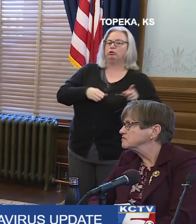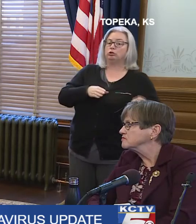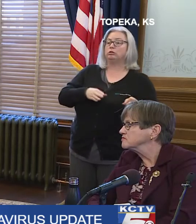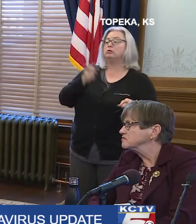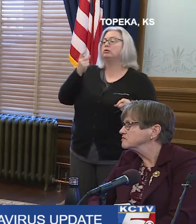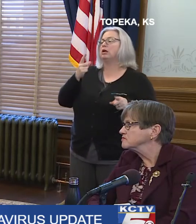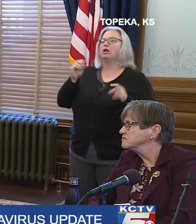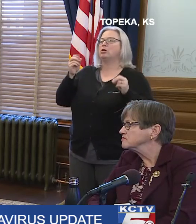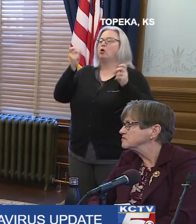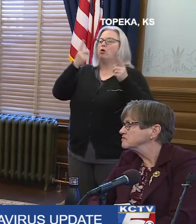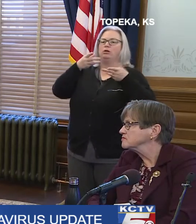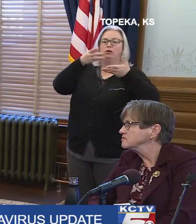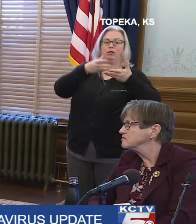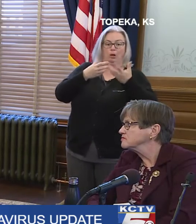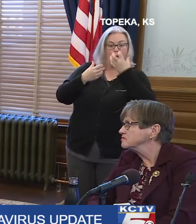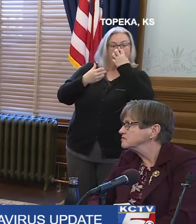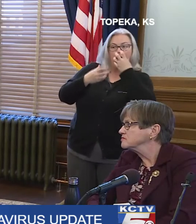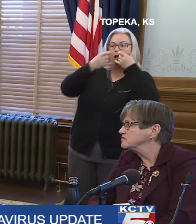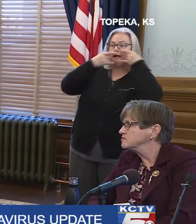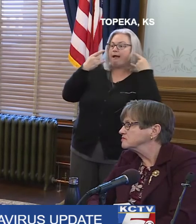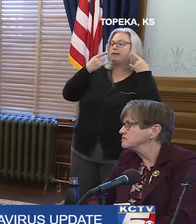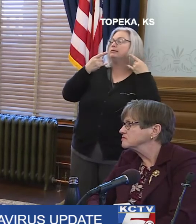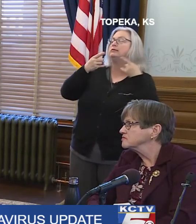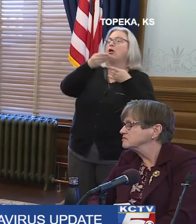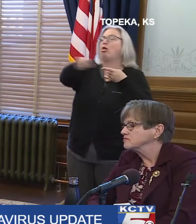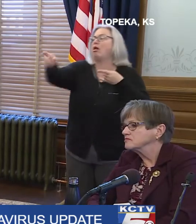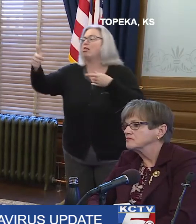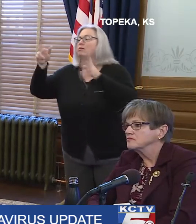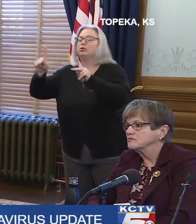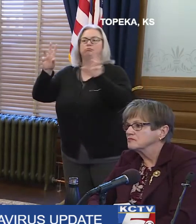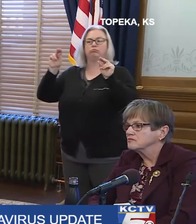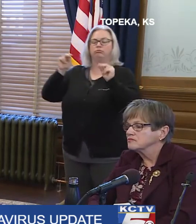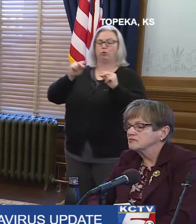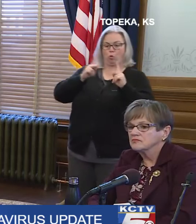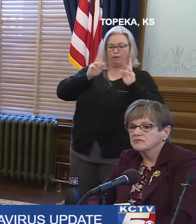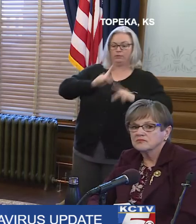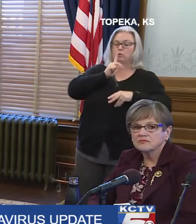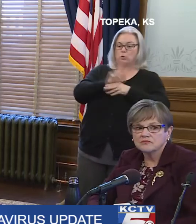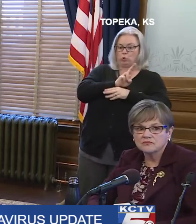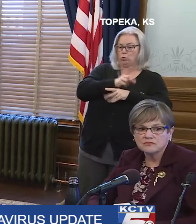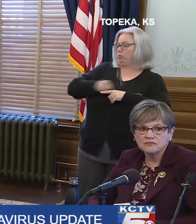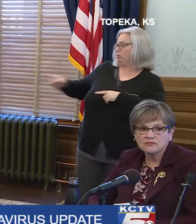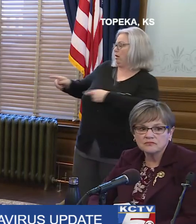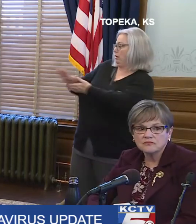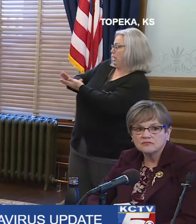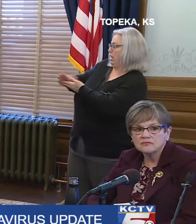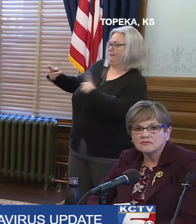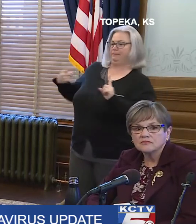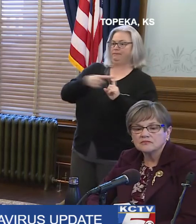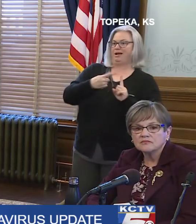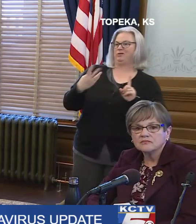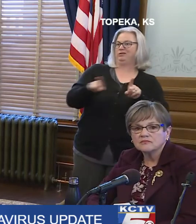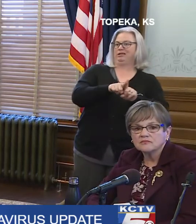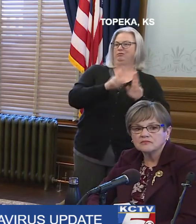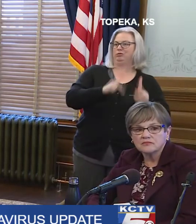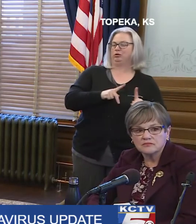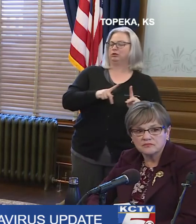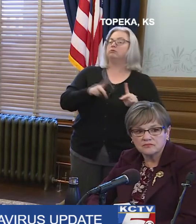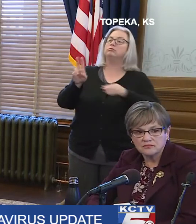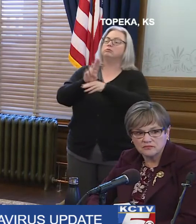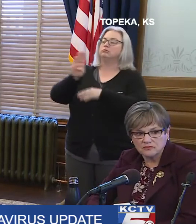no mask sharing. The person gets their same masks back again, for obvious reasons. This program will be available, that is, the